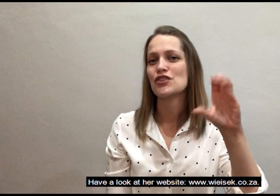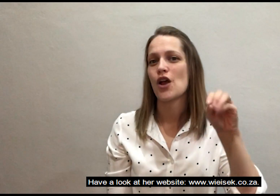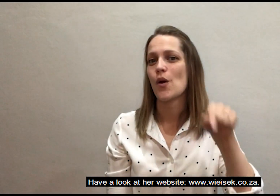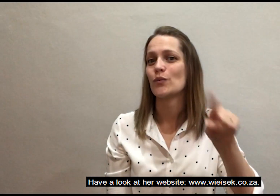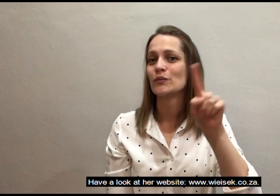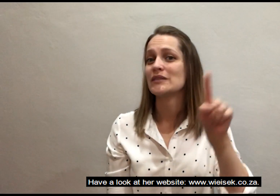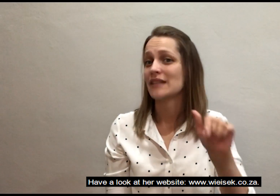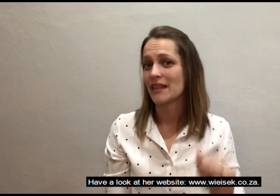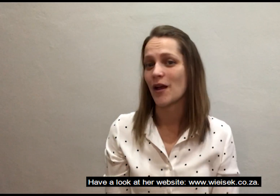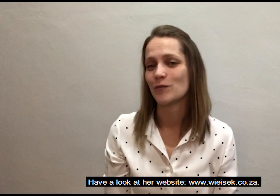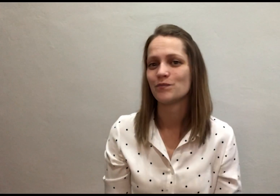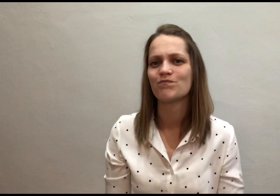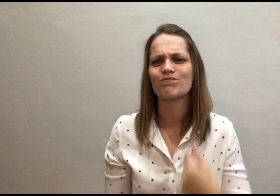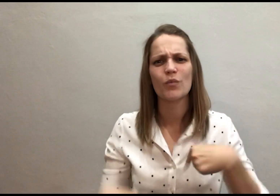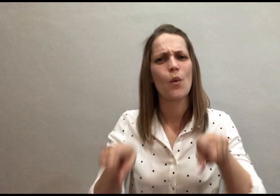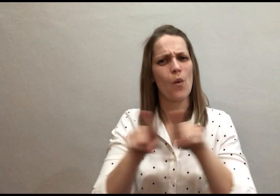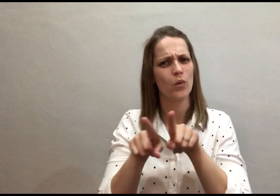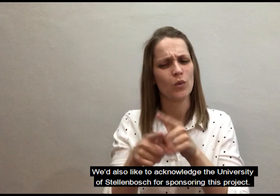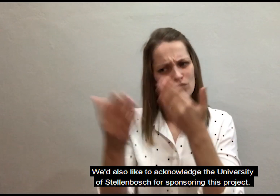www.vsec.co.za.